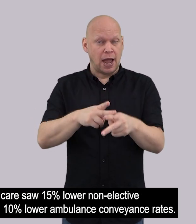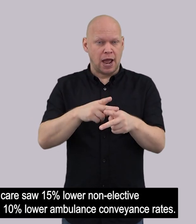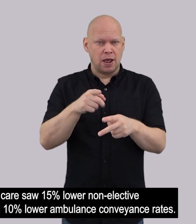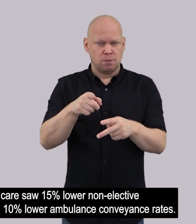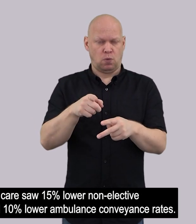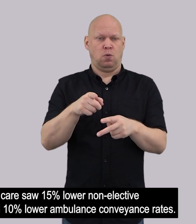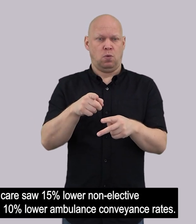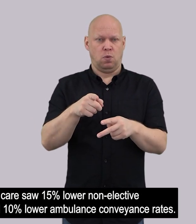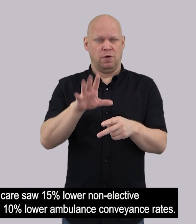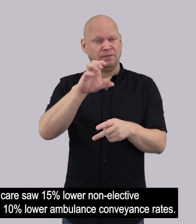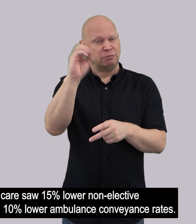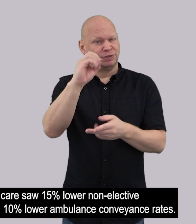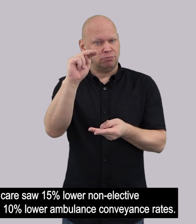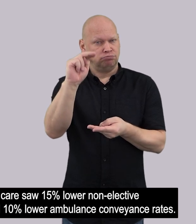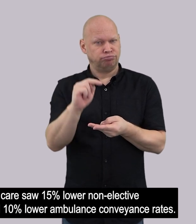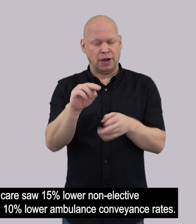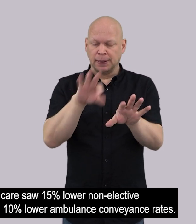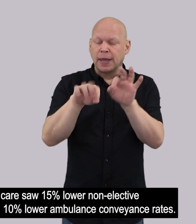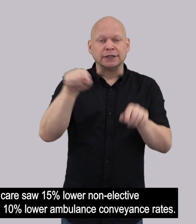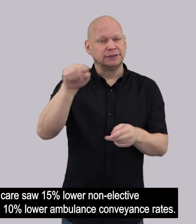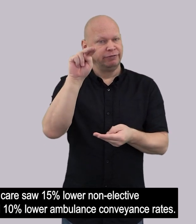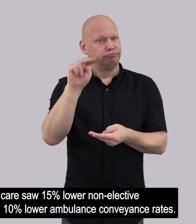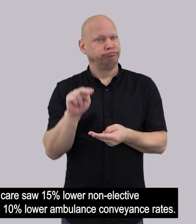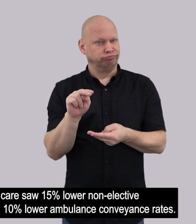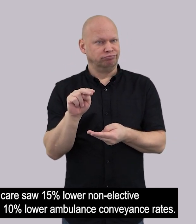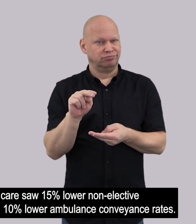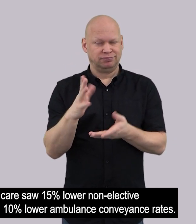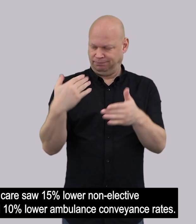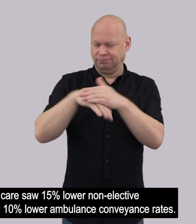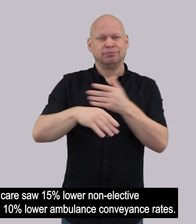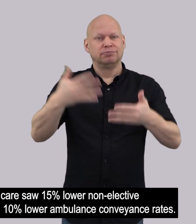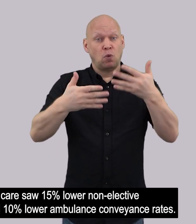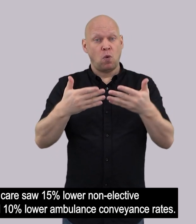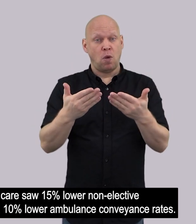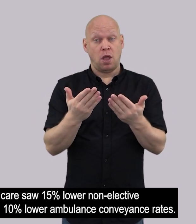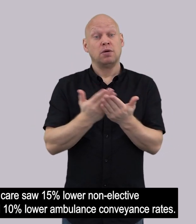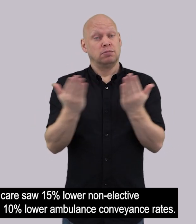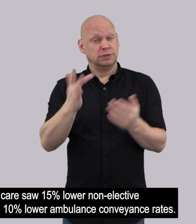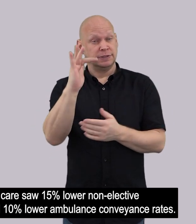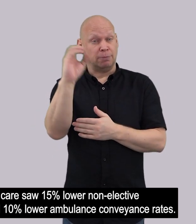15% lower non-elective admission rates and 10% lower ambulance conveyance rates.